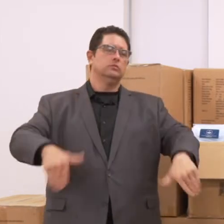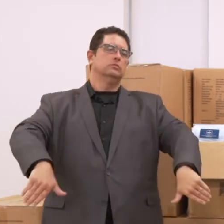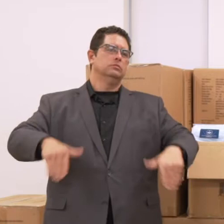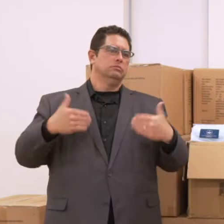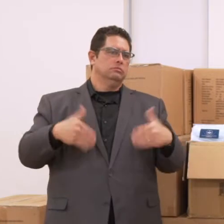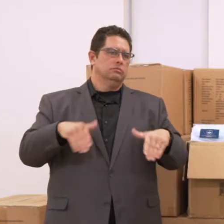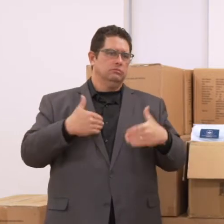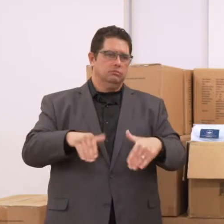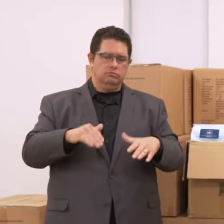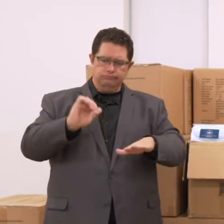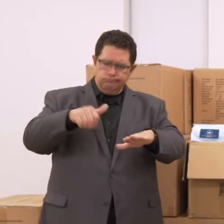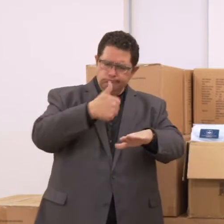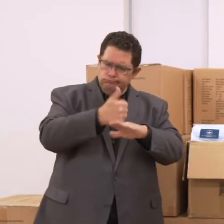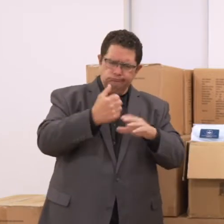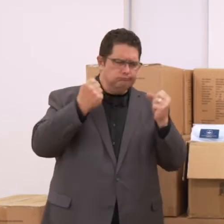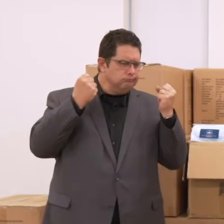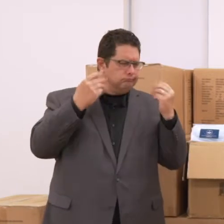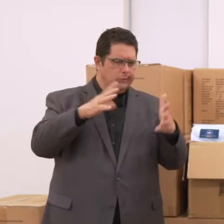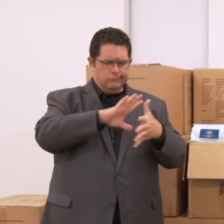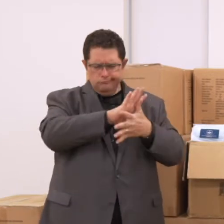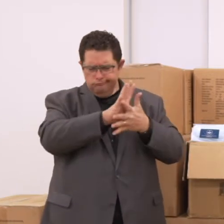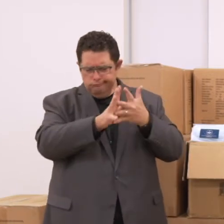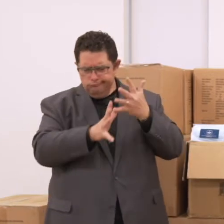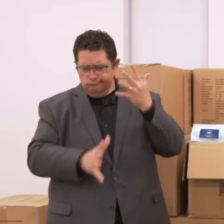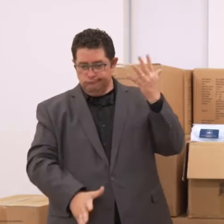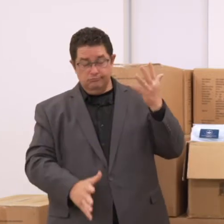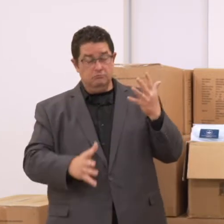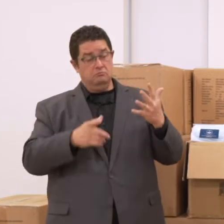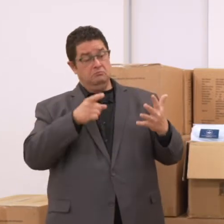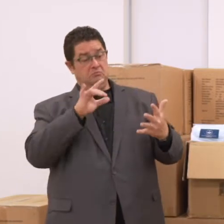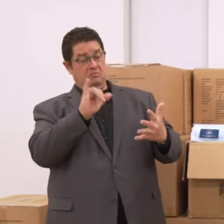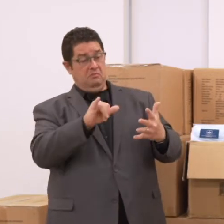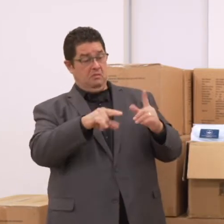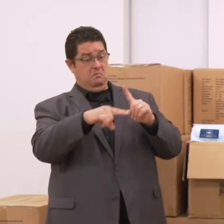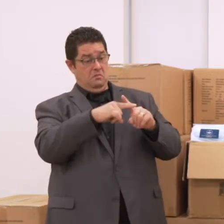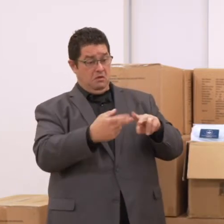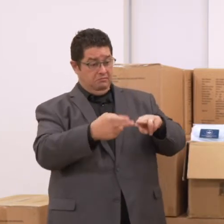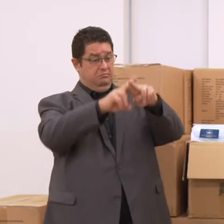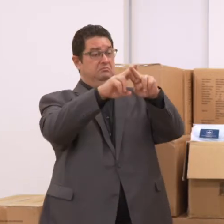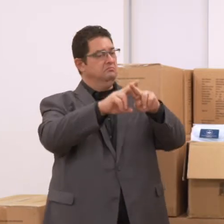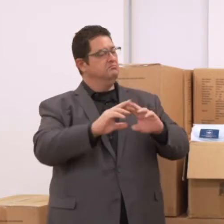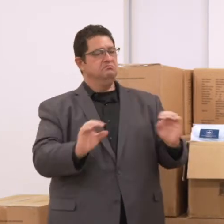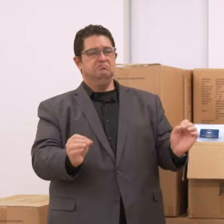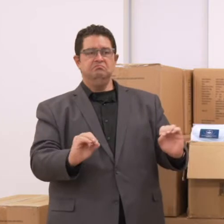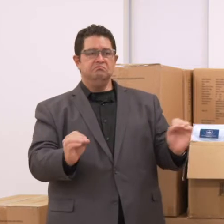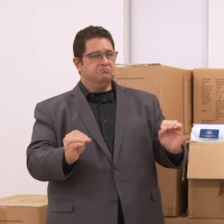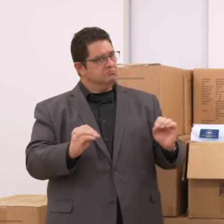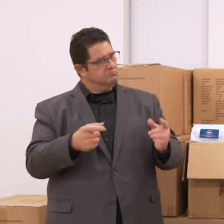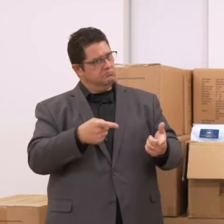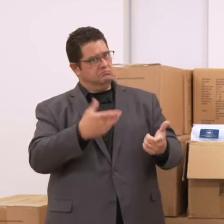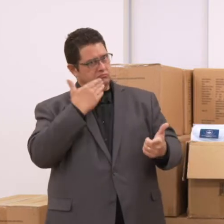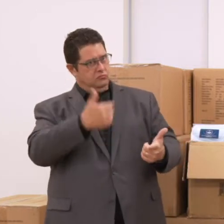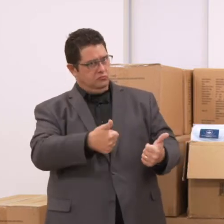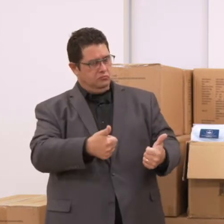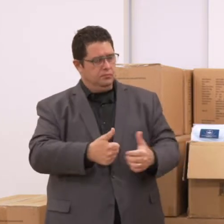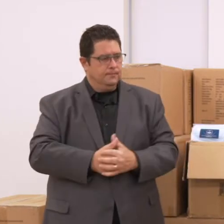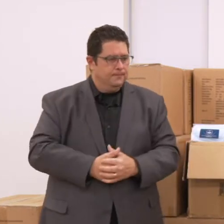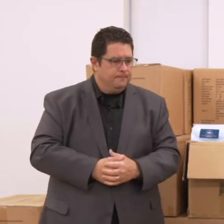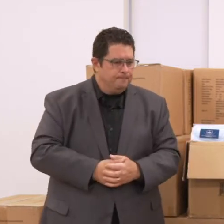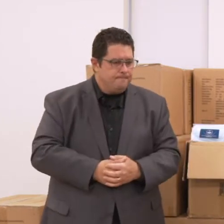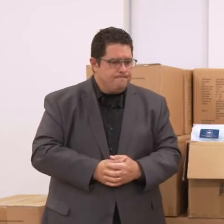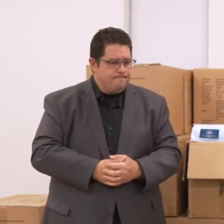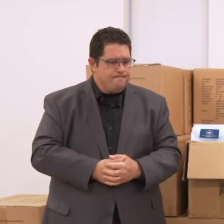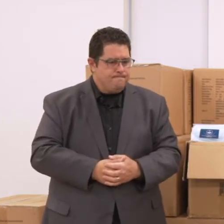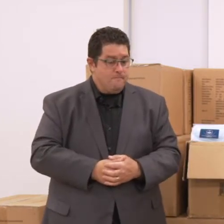implement guidelines, and we have not seen nearly the cases associated with those locations.